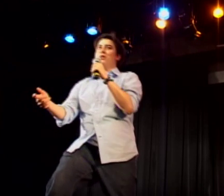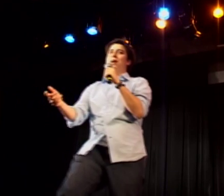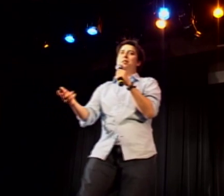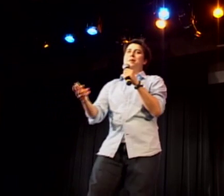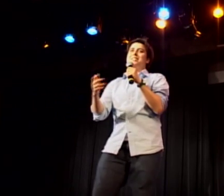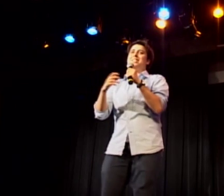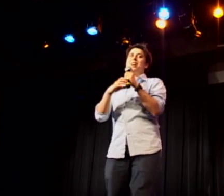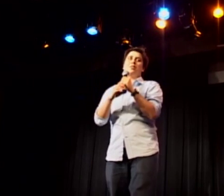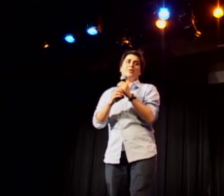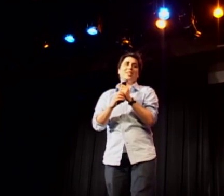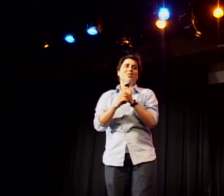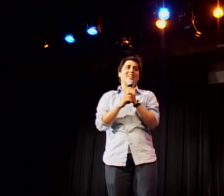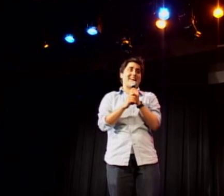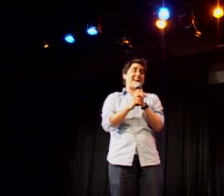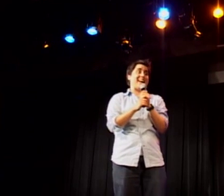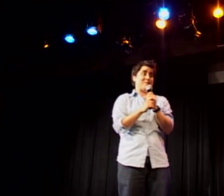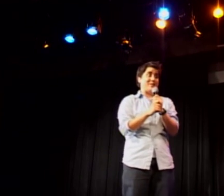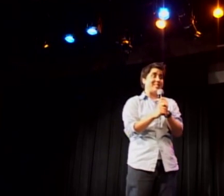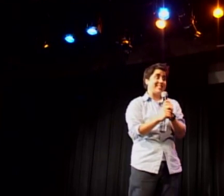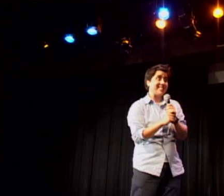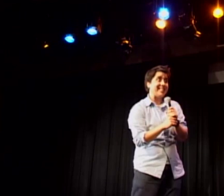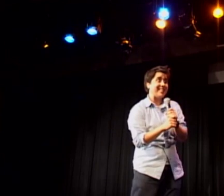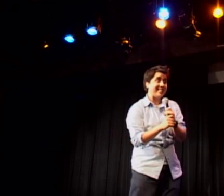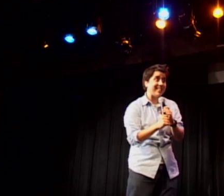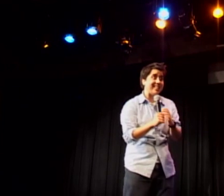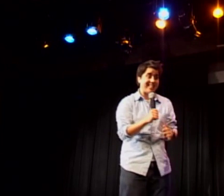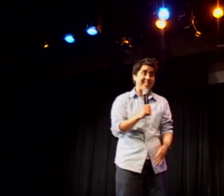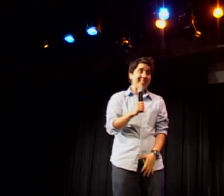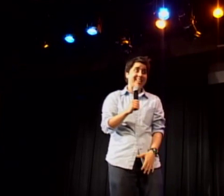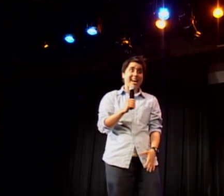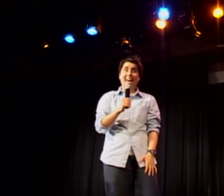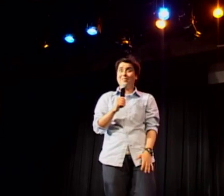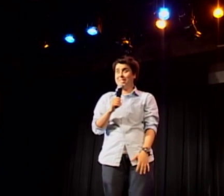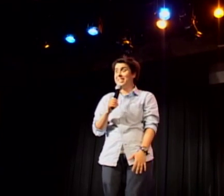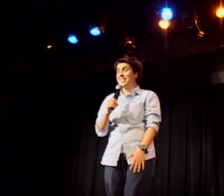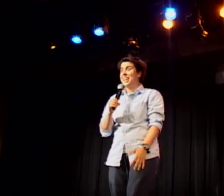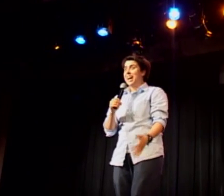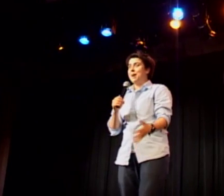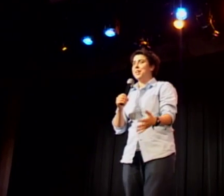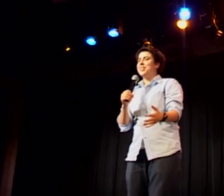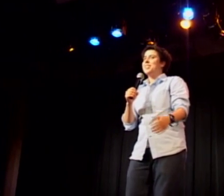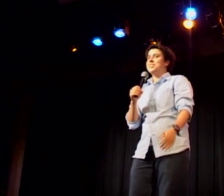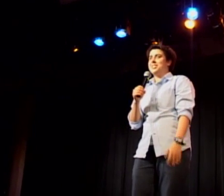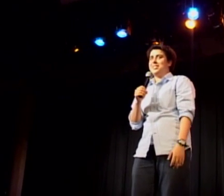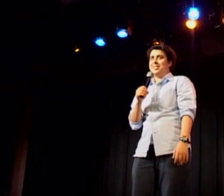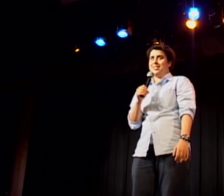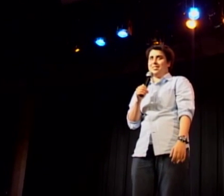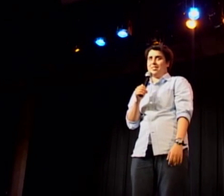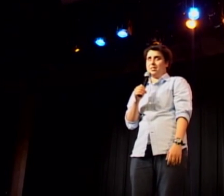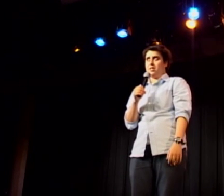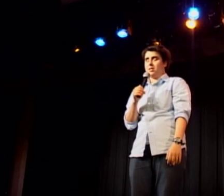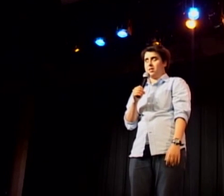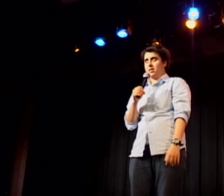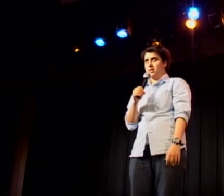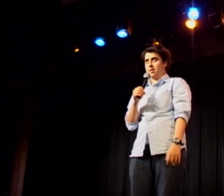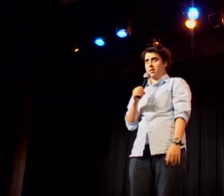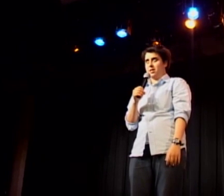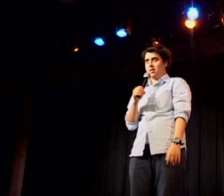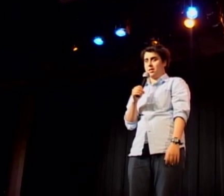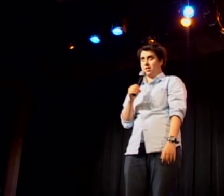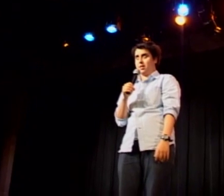shh. So I'm in the back seat. Other little kids are like A, B, C, D, E, F, G. I'm like